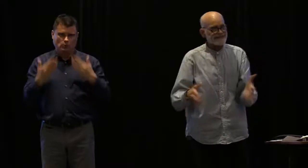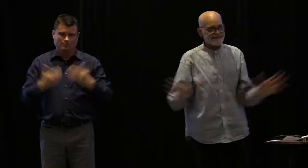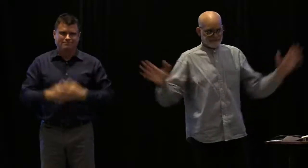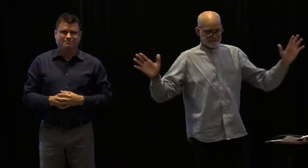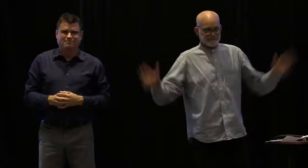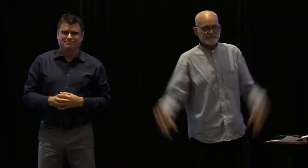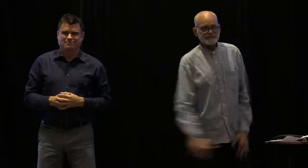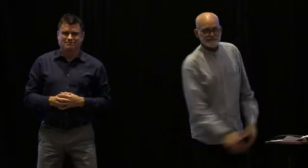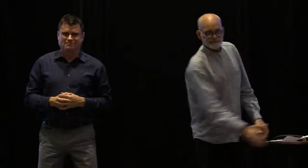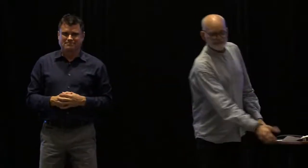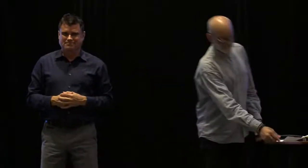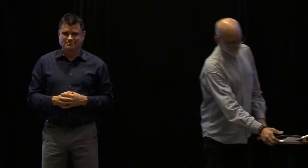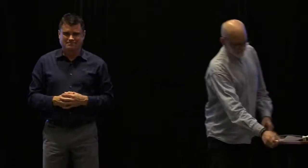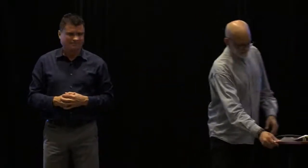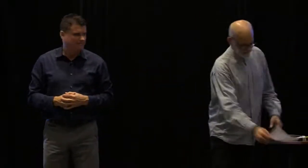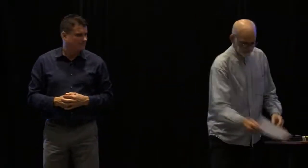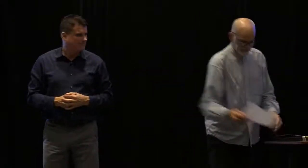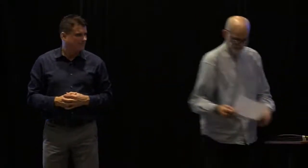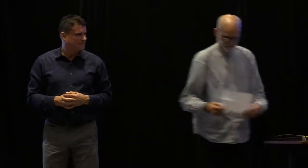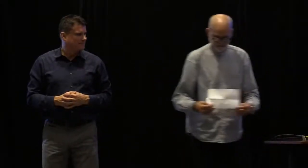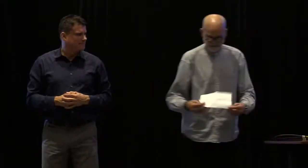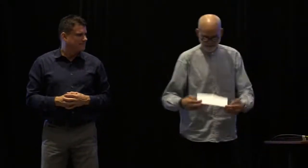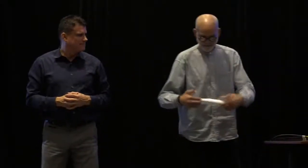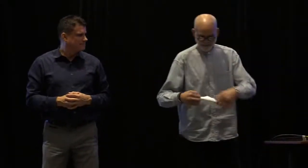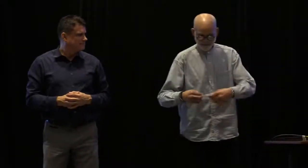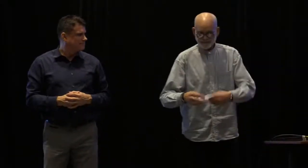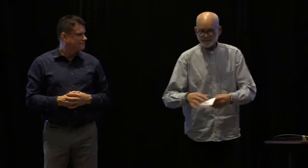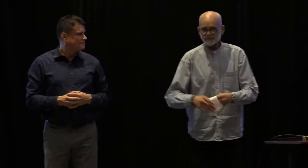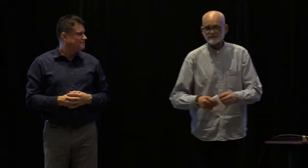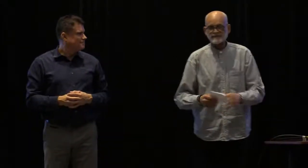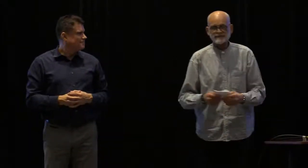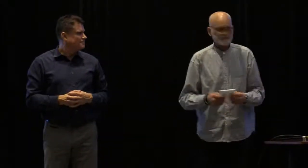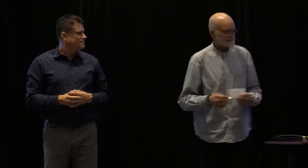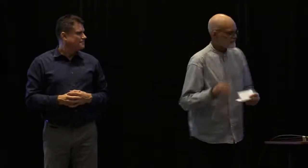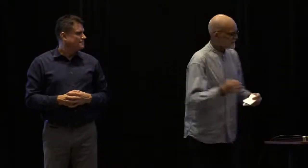And so thanks to all of you for allowing that to happen.